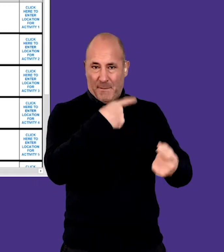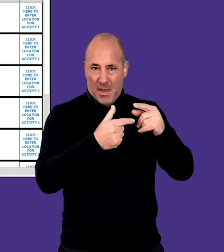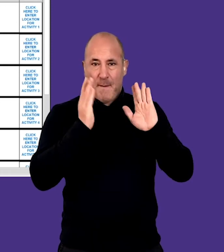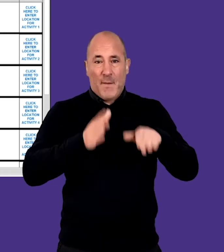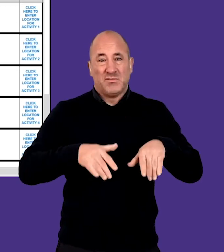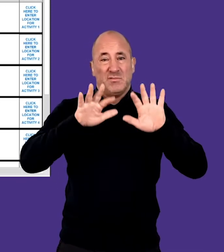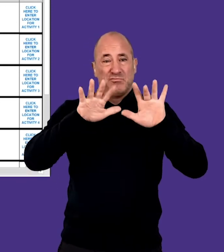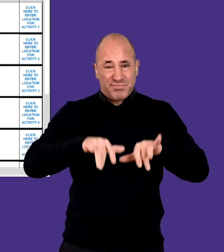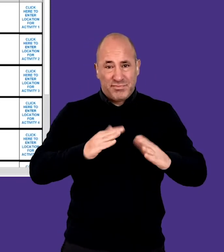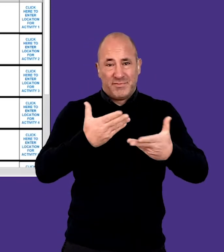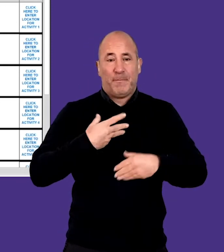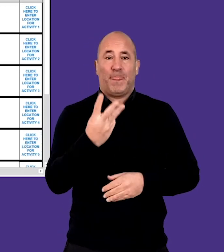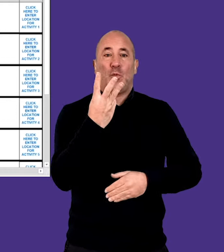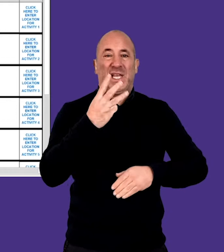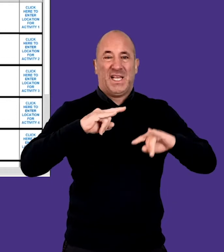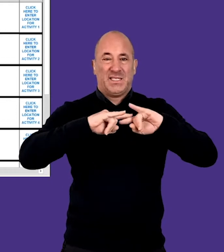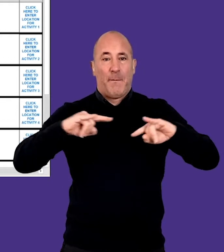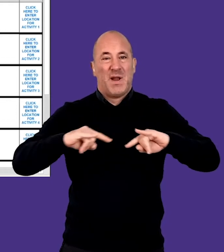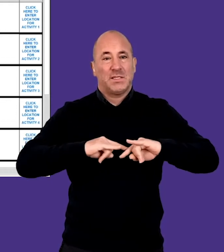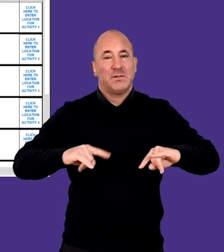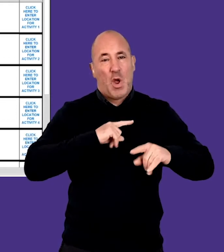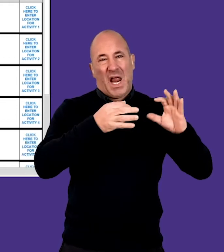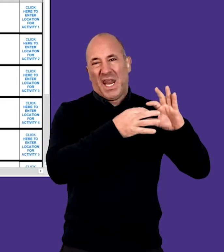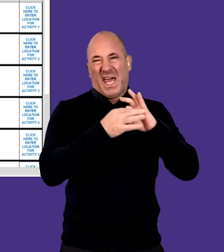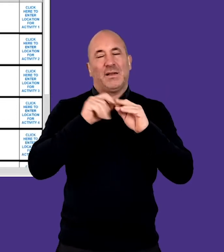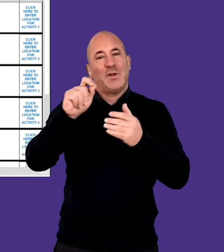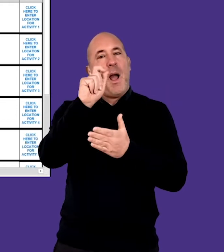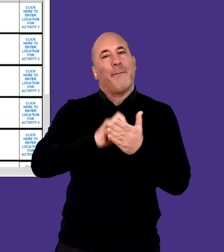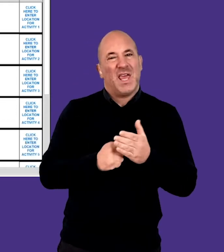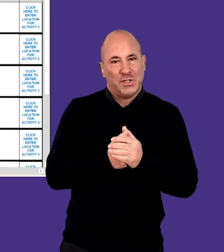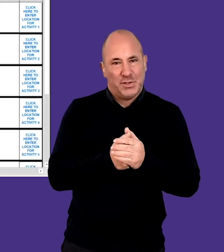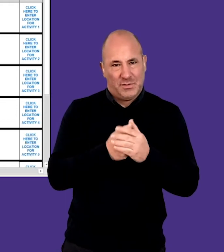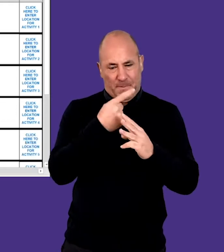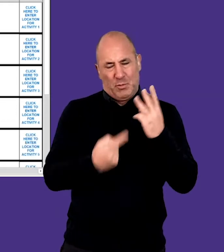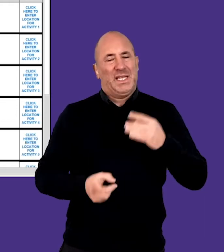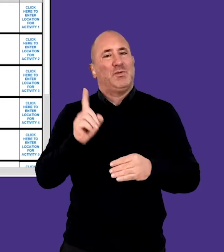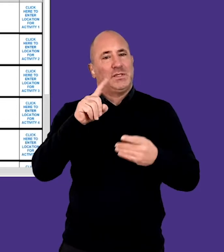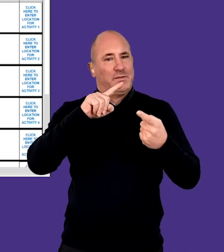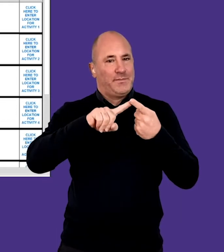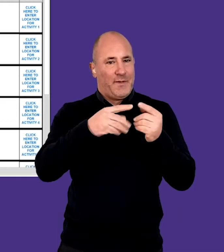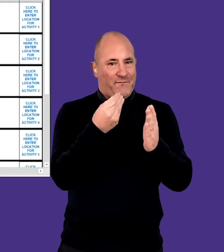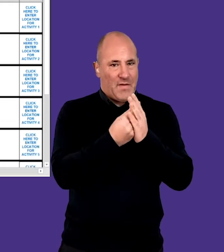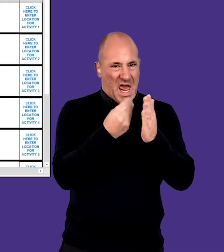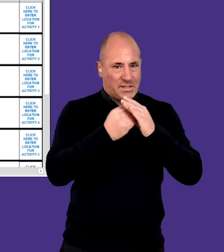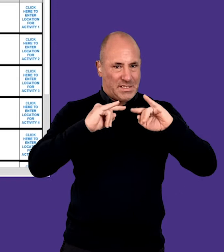the national portfolio will need to complete and provide 3 templates as part of their application: the